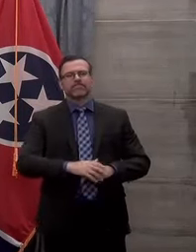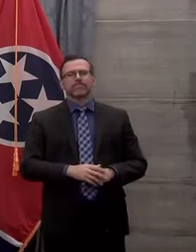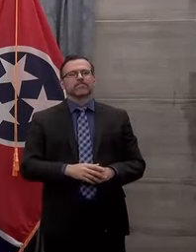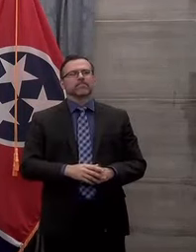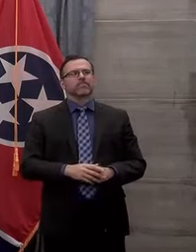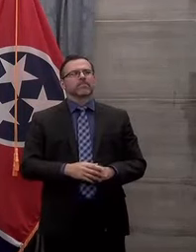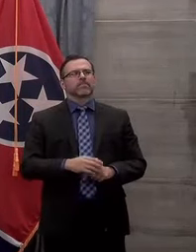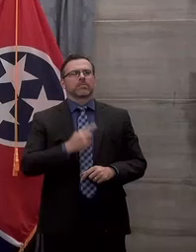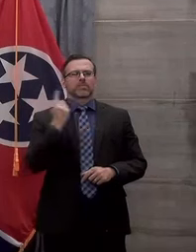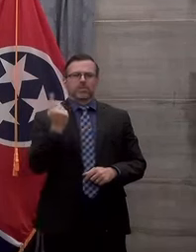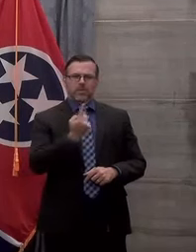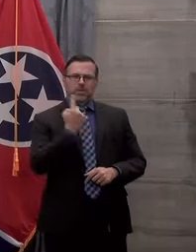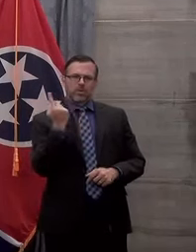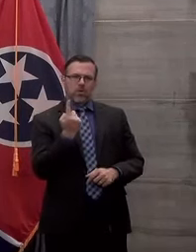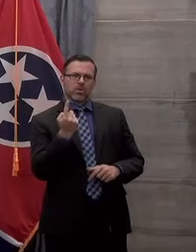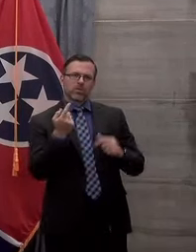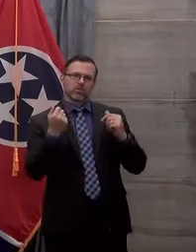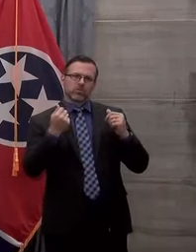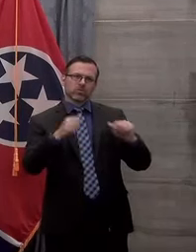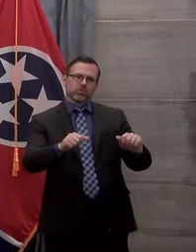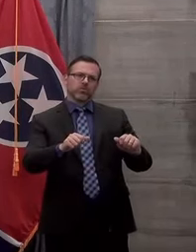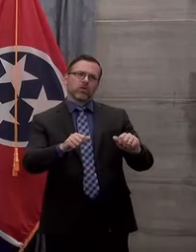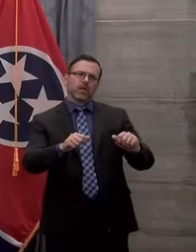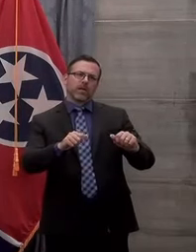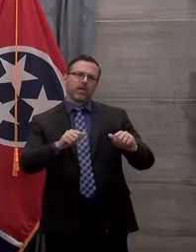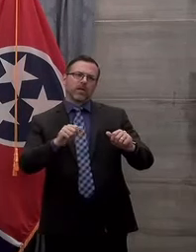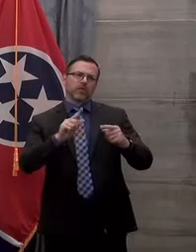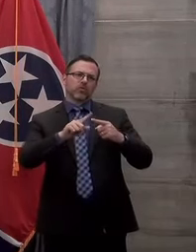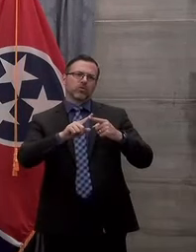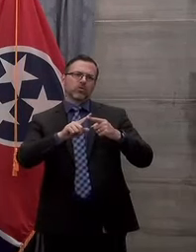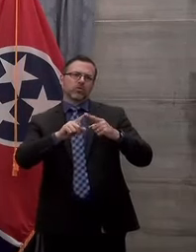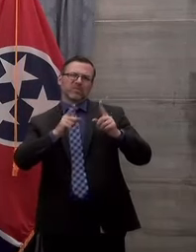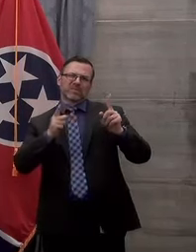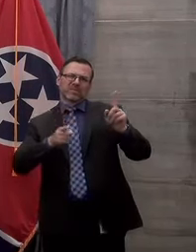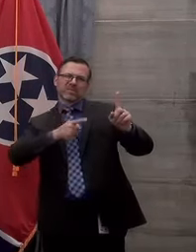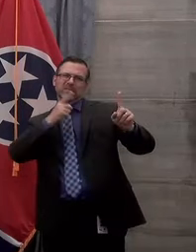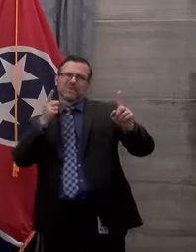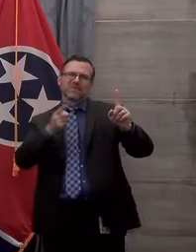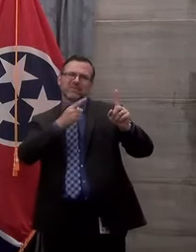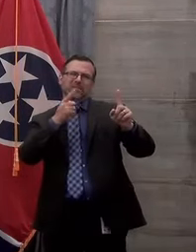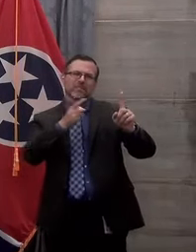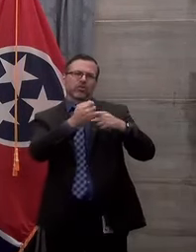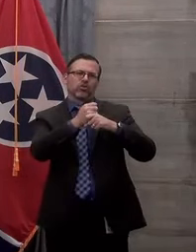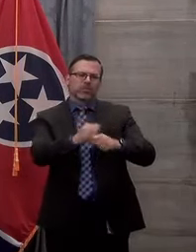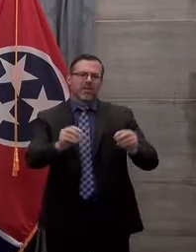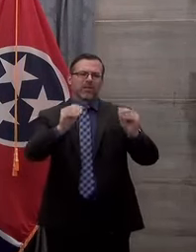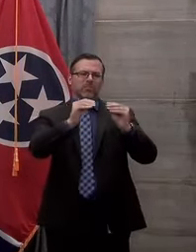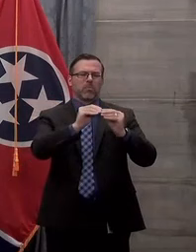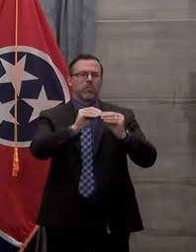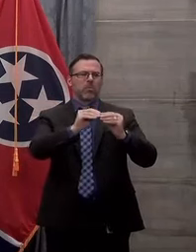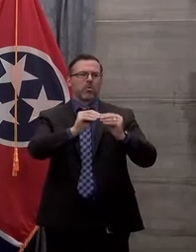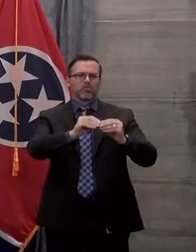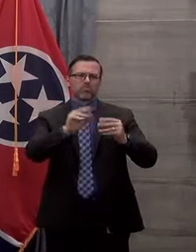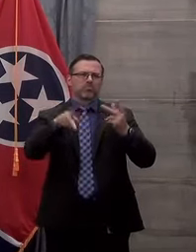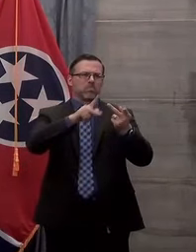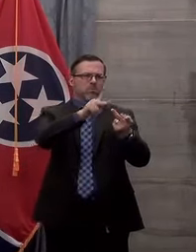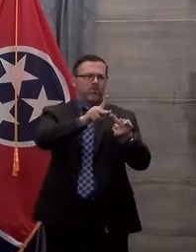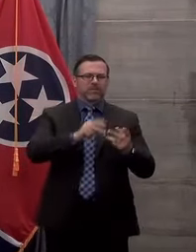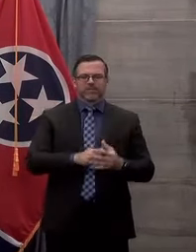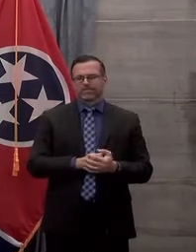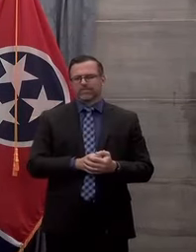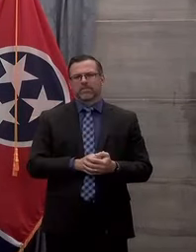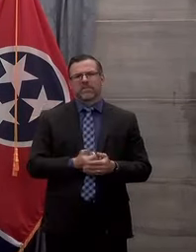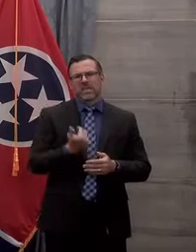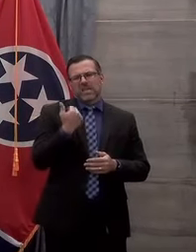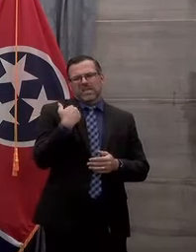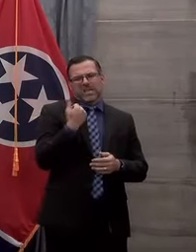ever moving toward a more perfect union, and we're still in that process. And in the last few